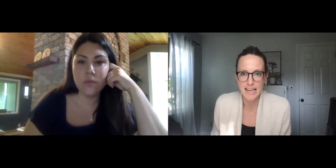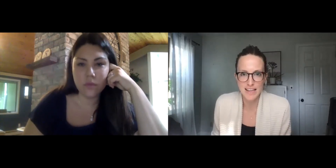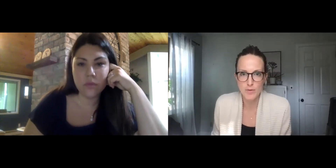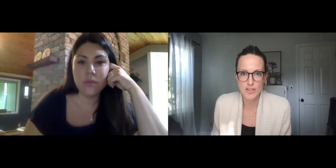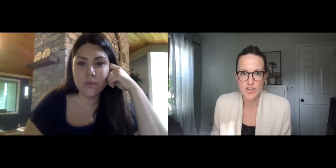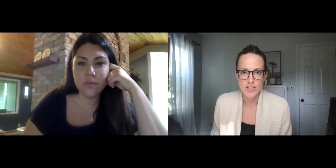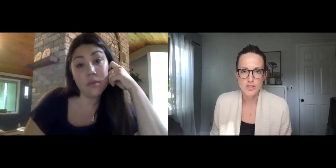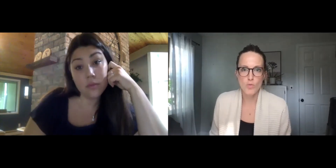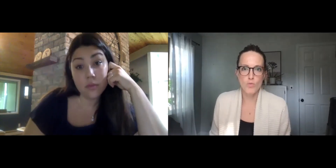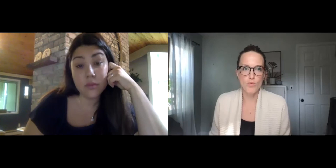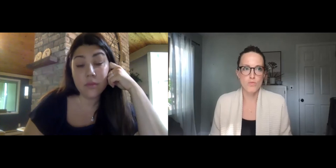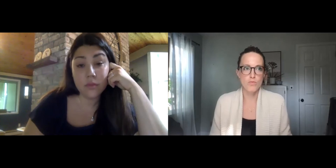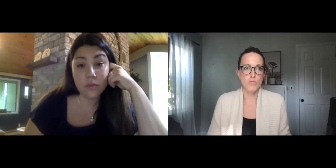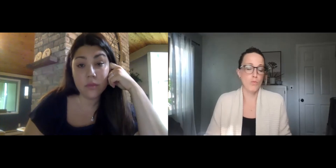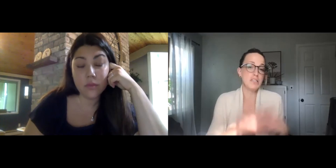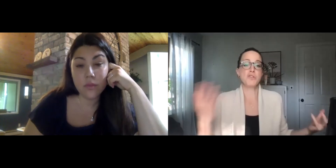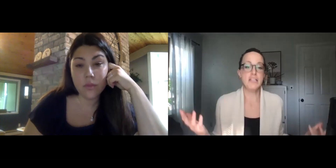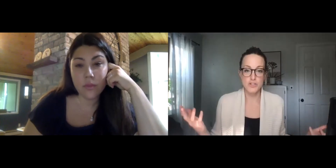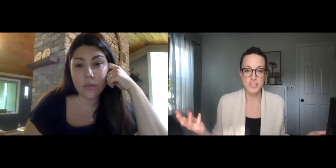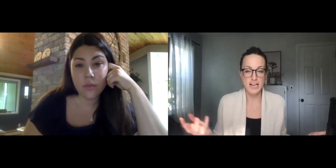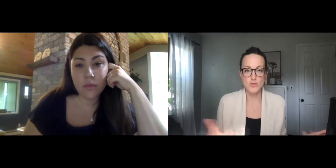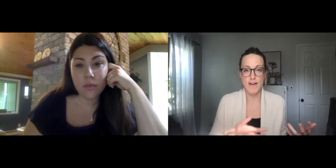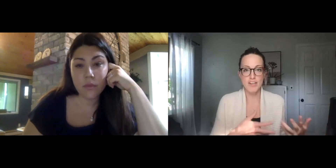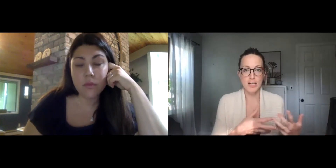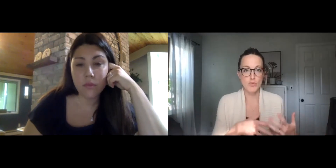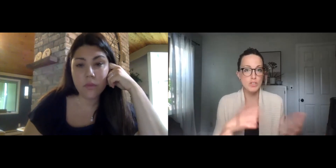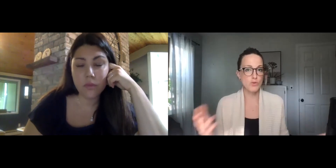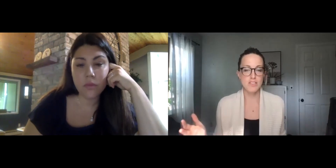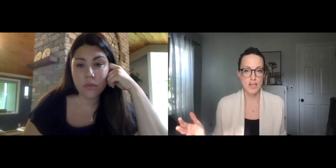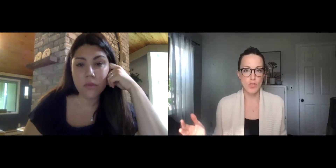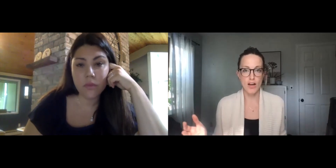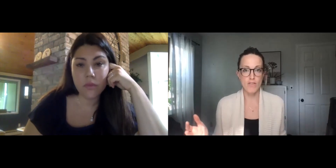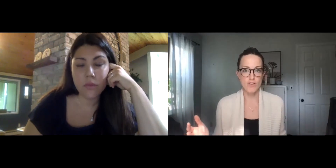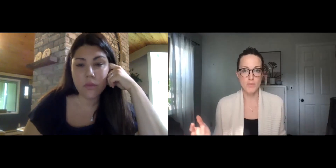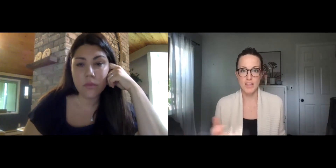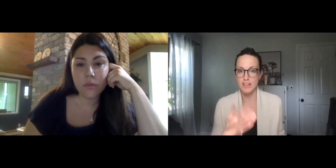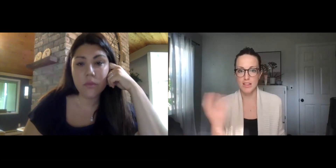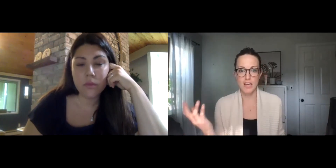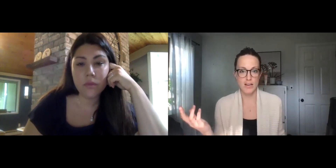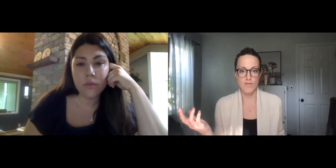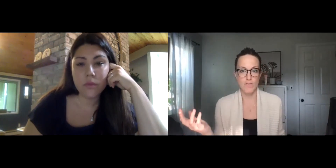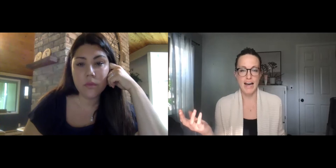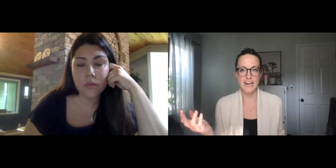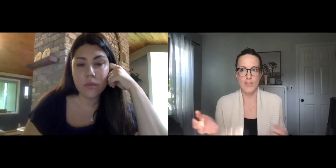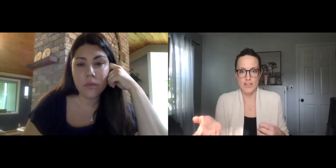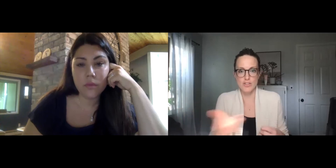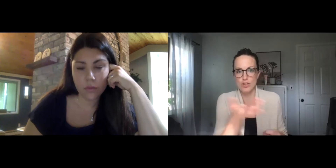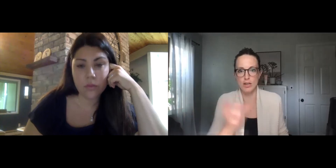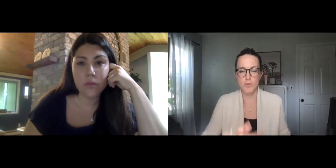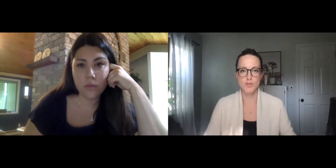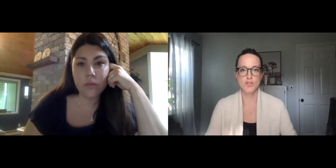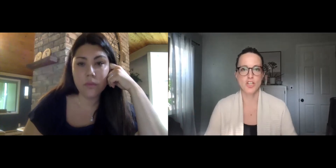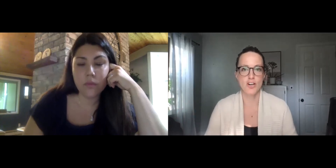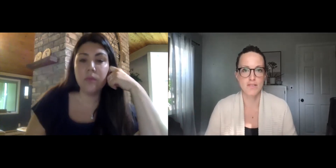kids sign language? So what's your answer to that? Do you have any like resources that you love for somebody that they can find other than just